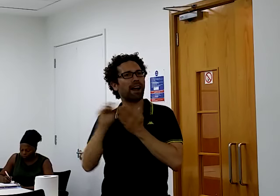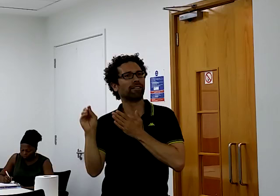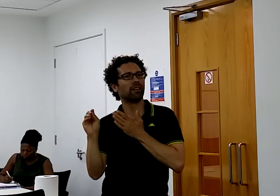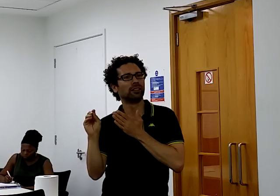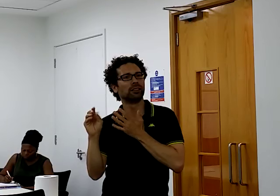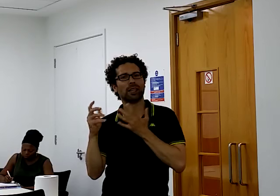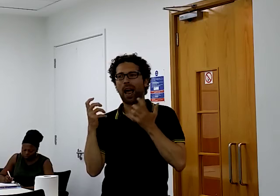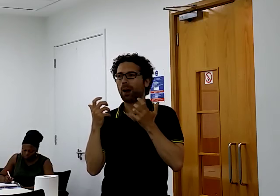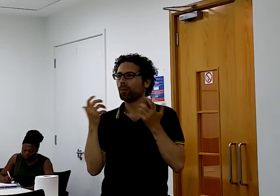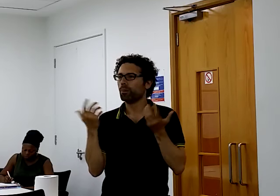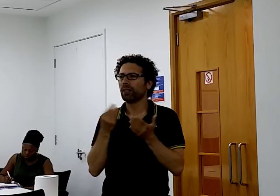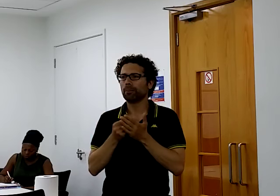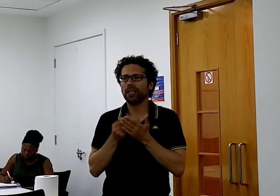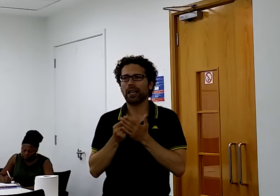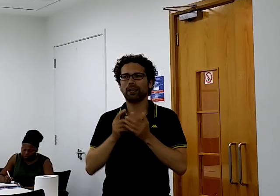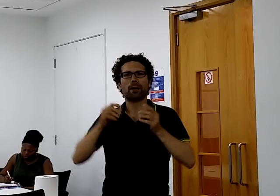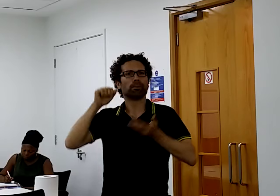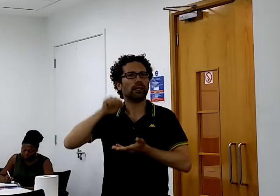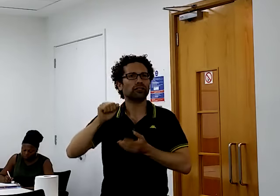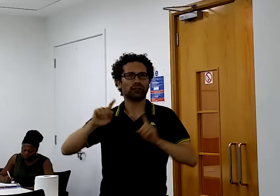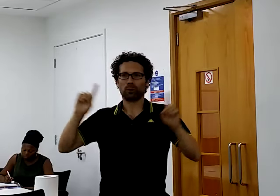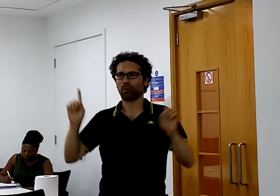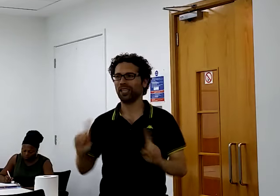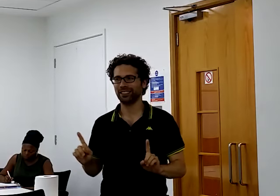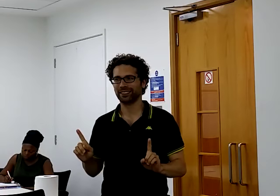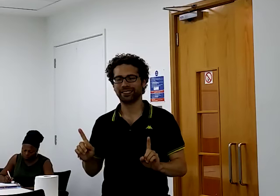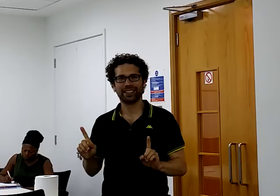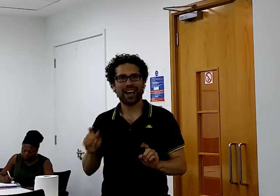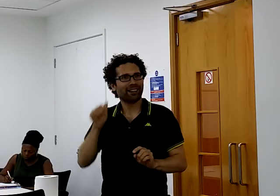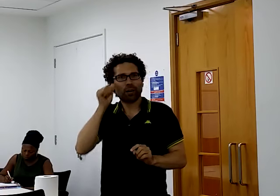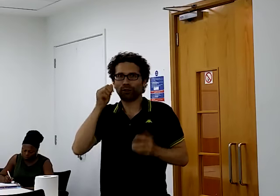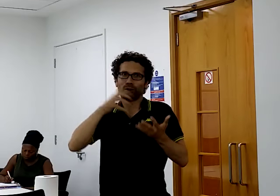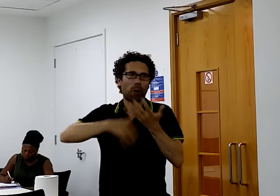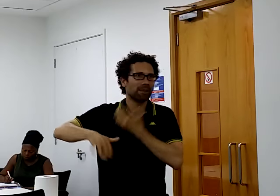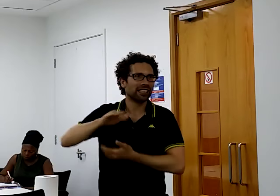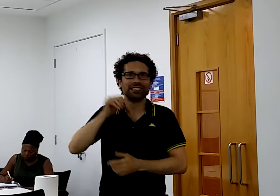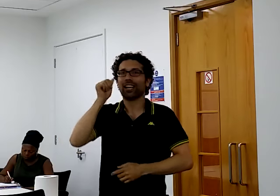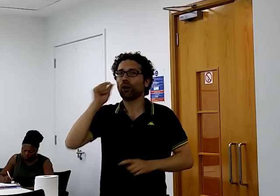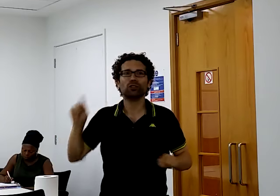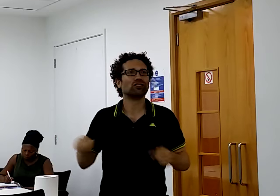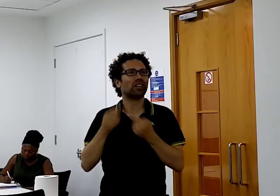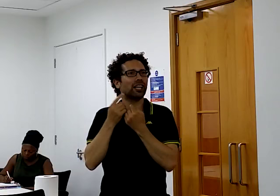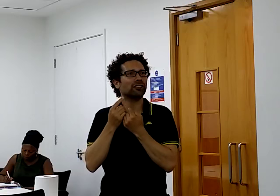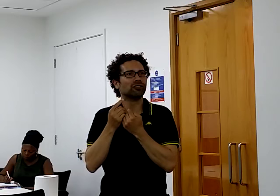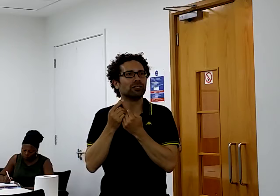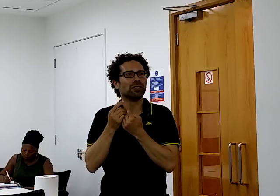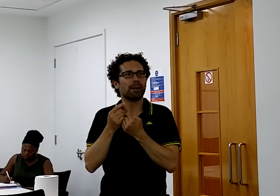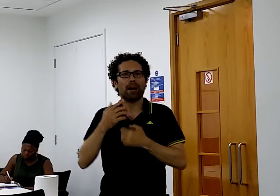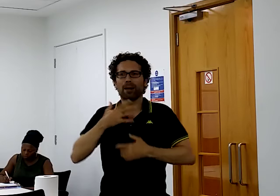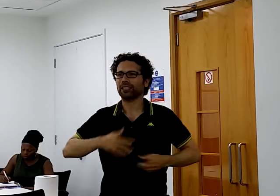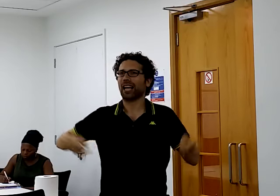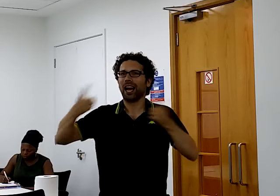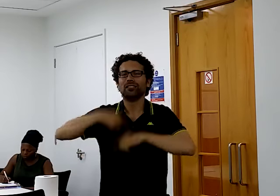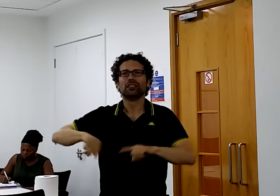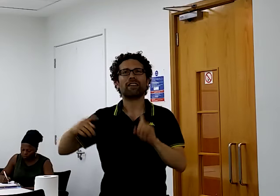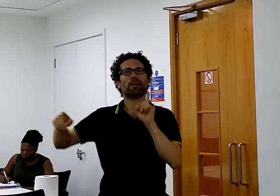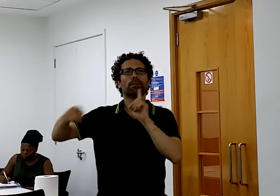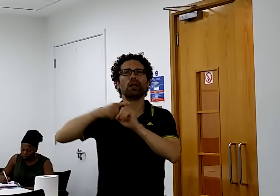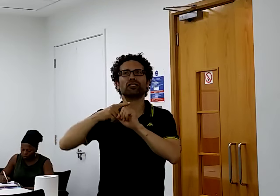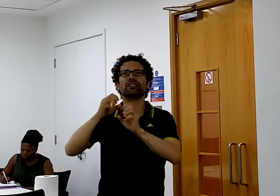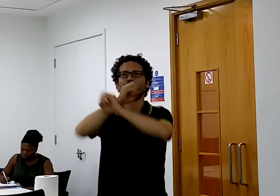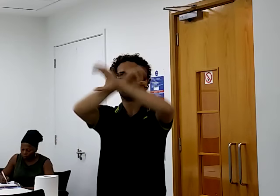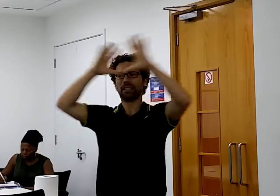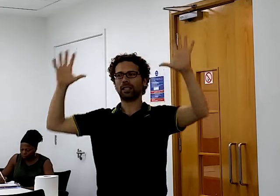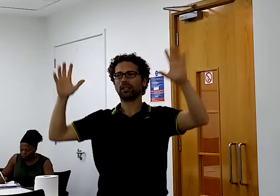just individuals. And also money and budgets, where is this going to come from? It's very complex in terms of when you